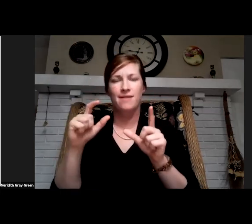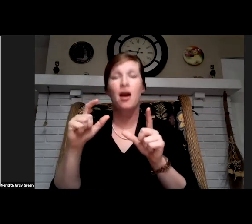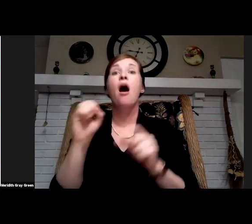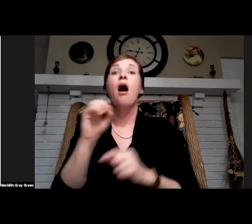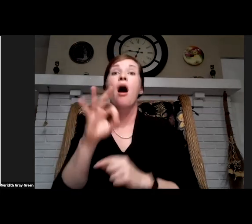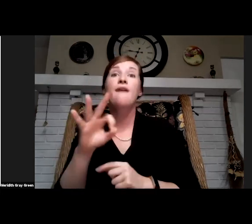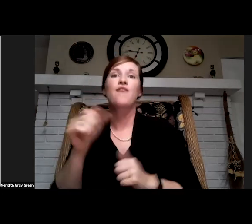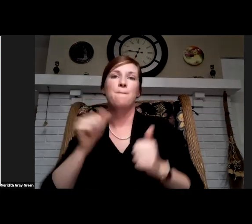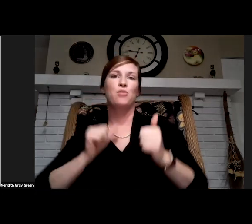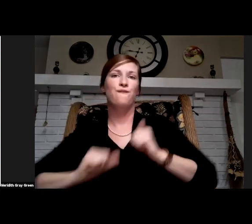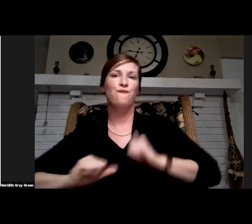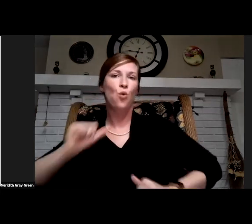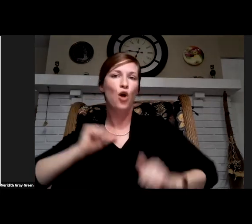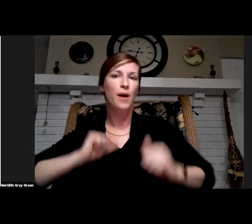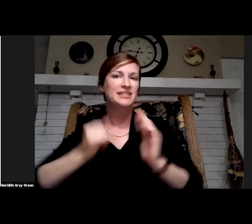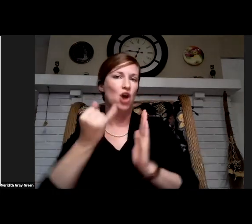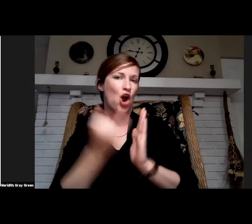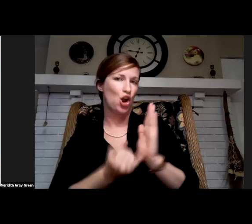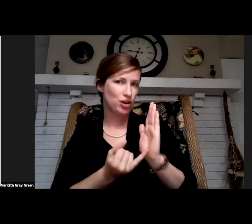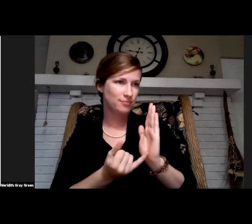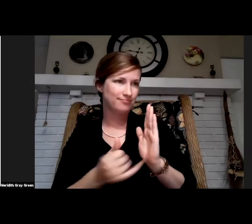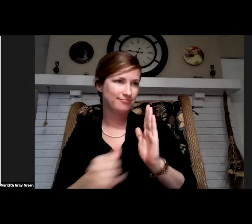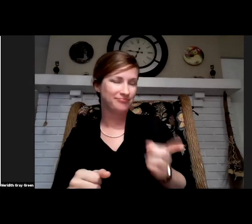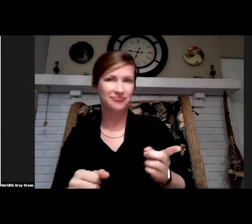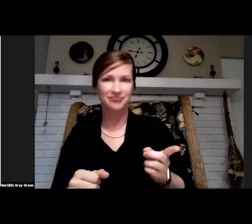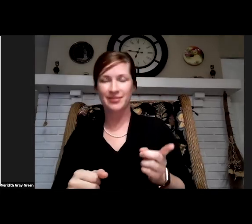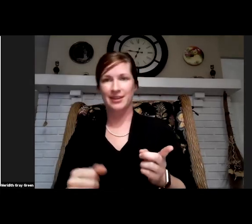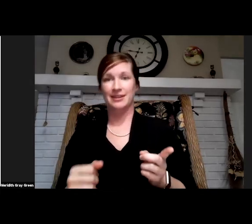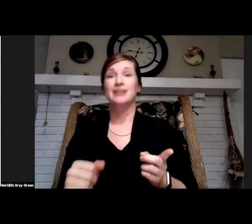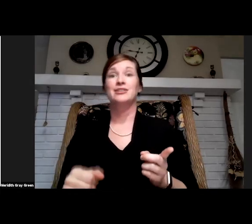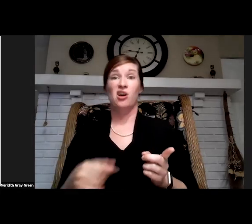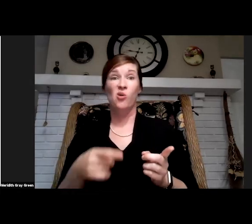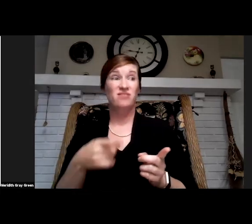This work is really a photograph of a performance artist.